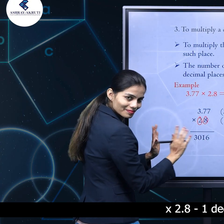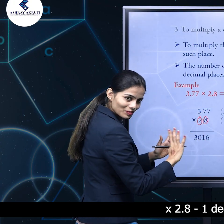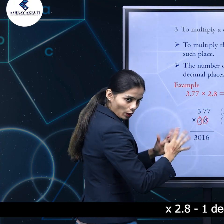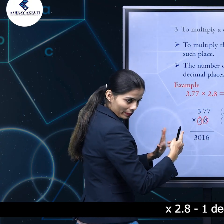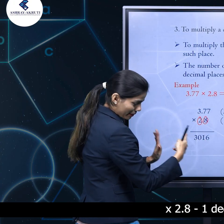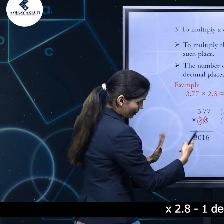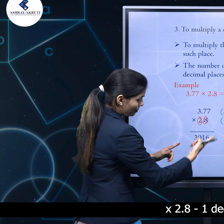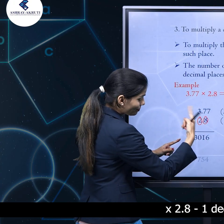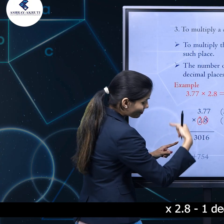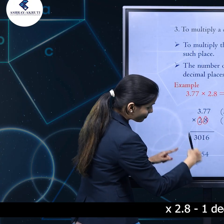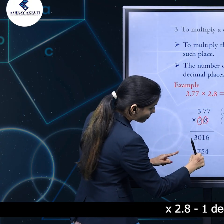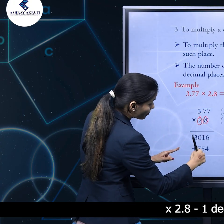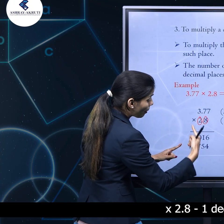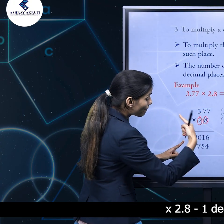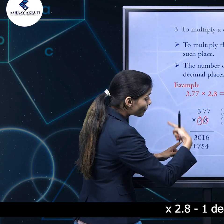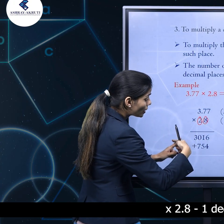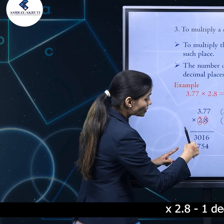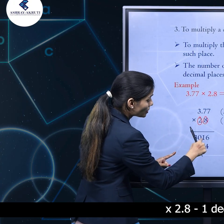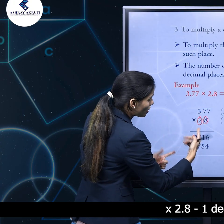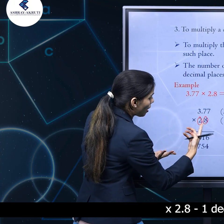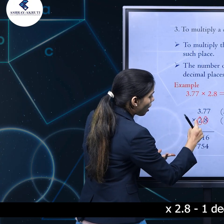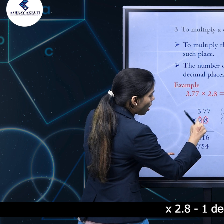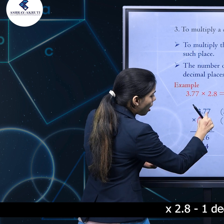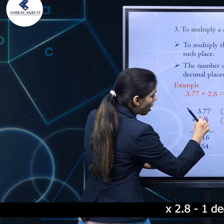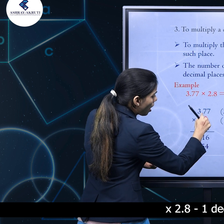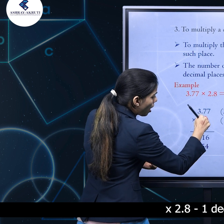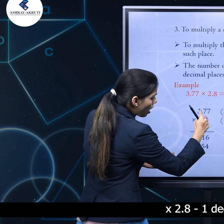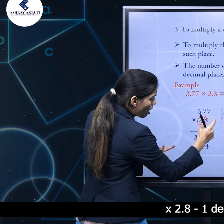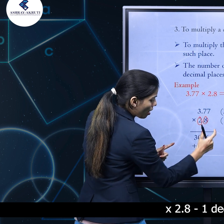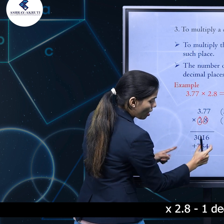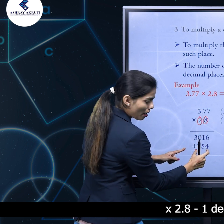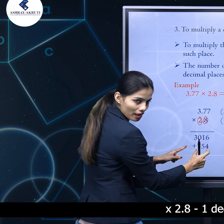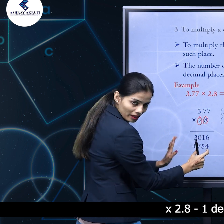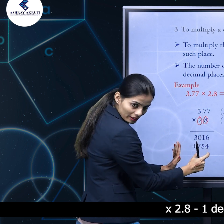2.8 1 decimal places.